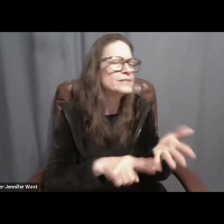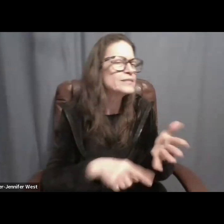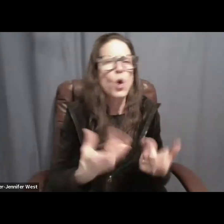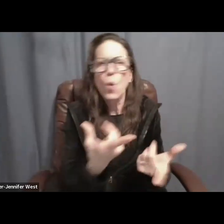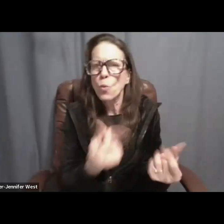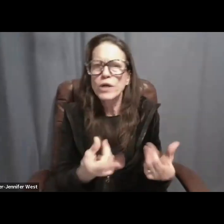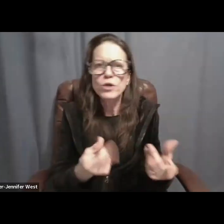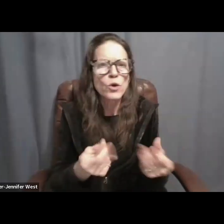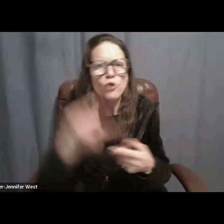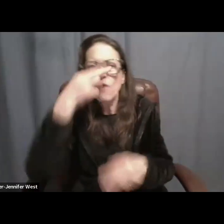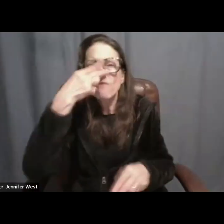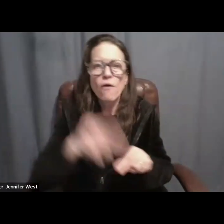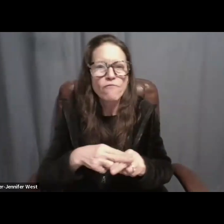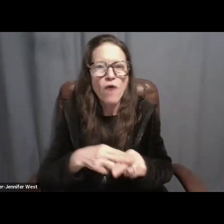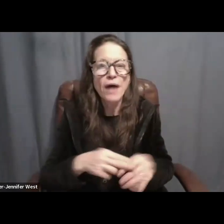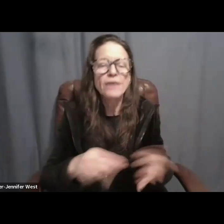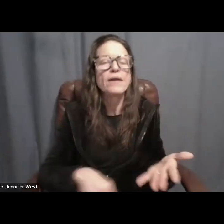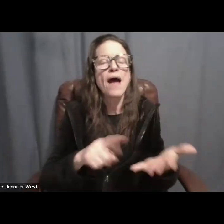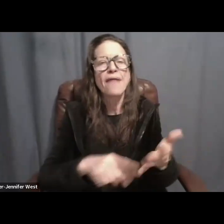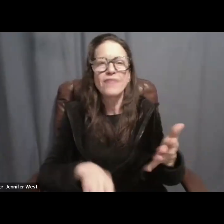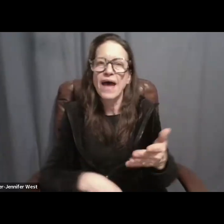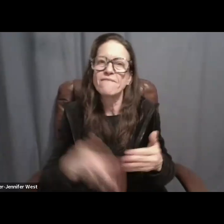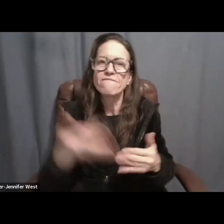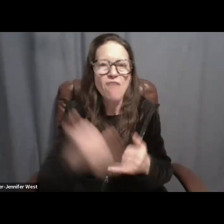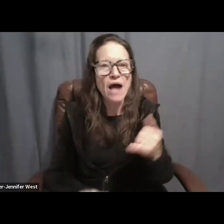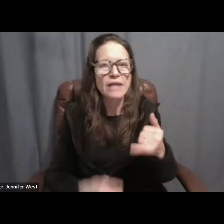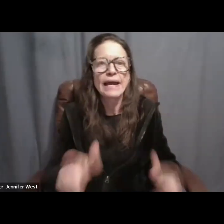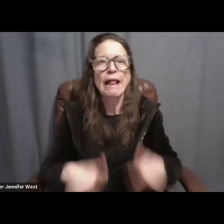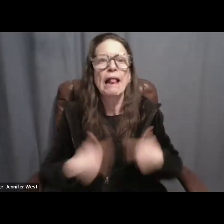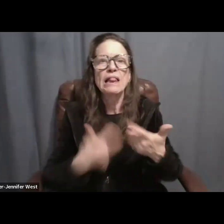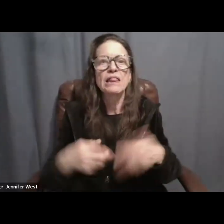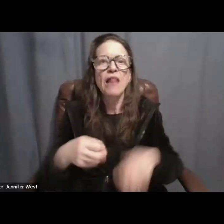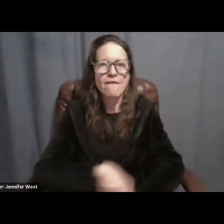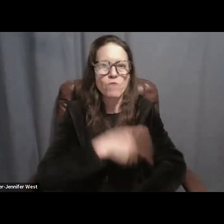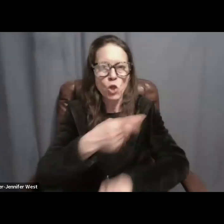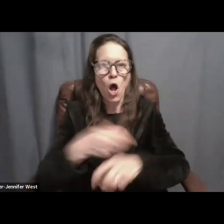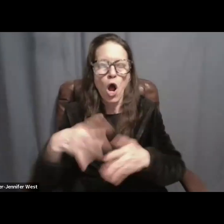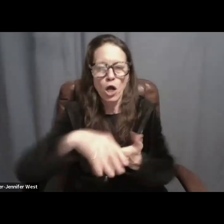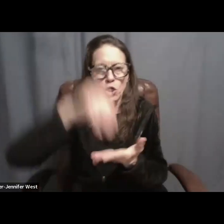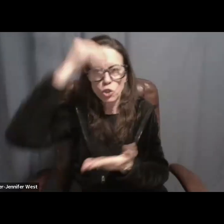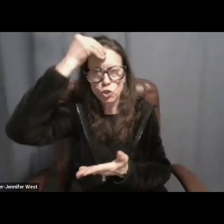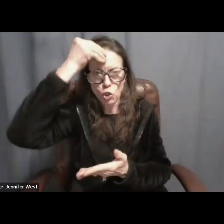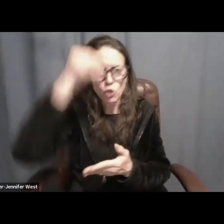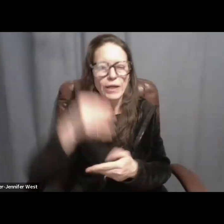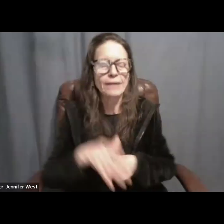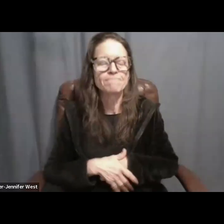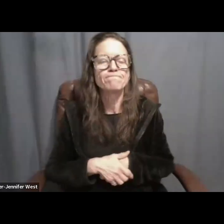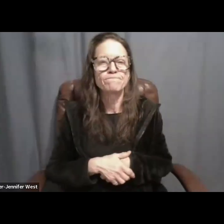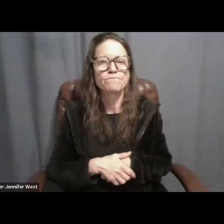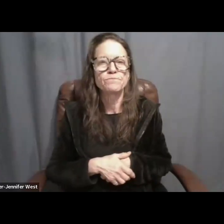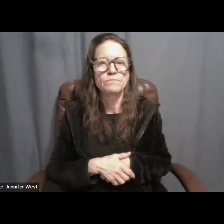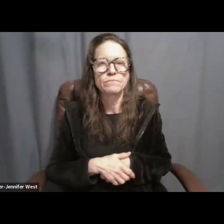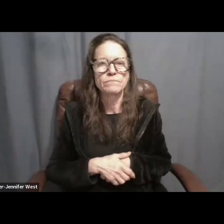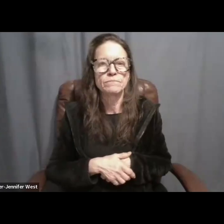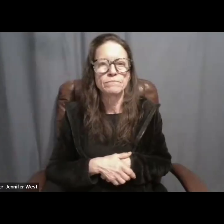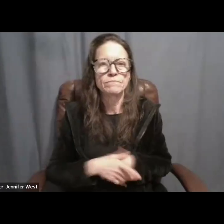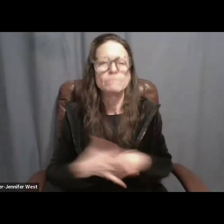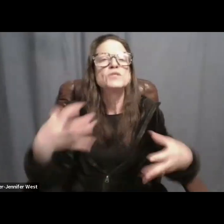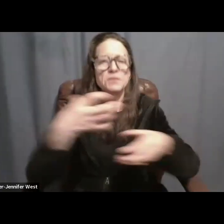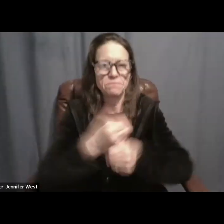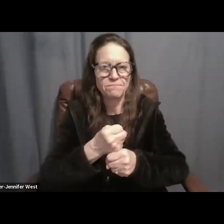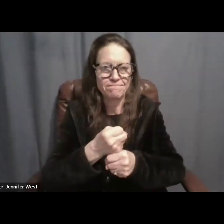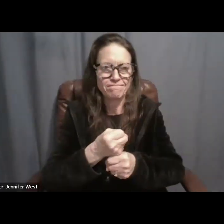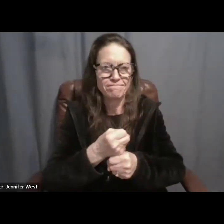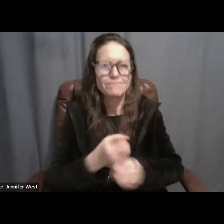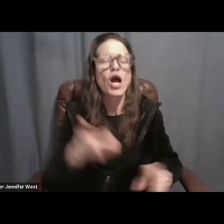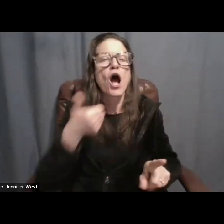learning. In other words, their whole self. And it also um, we have community builders, because